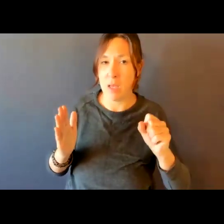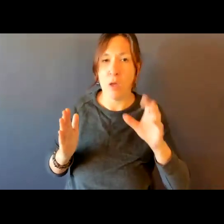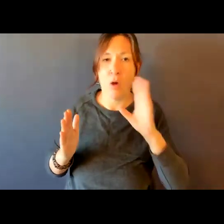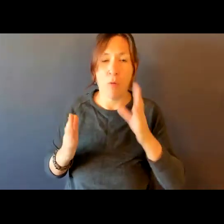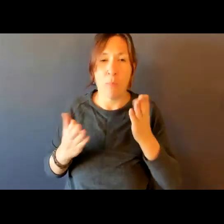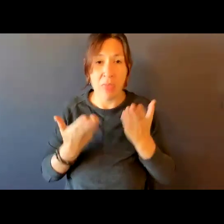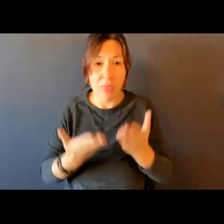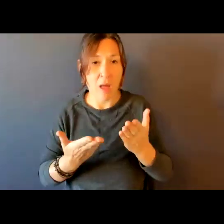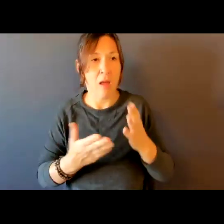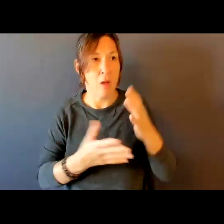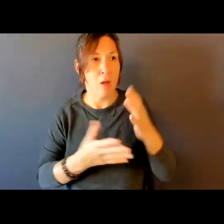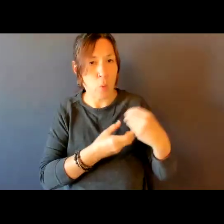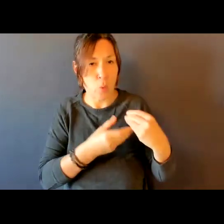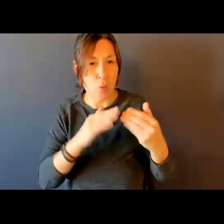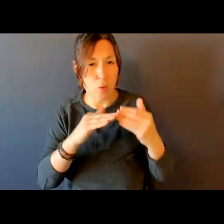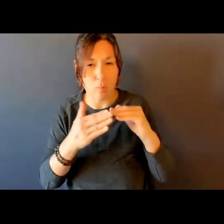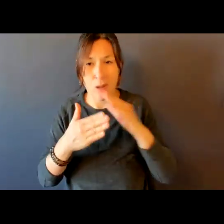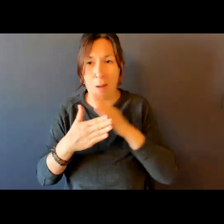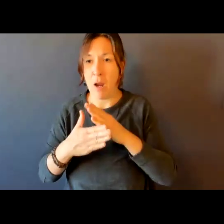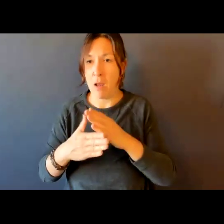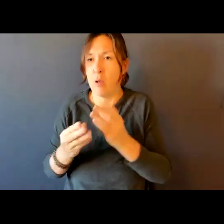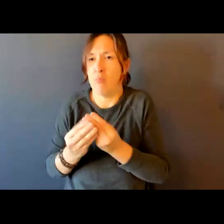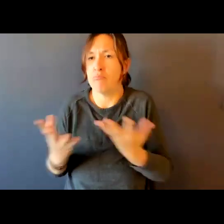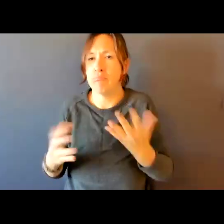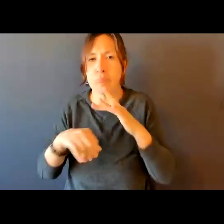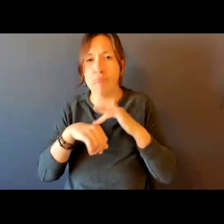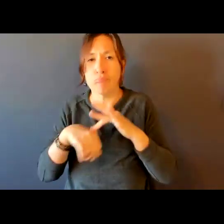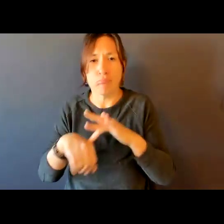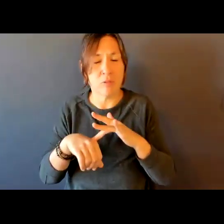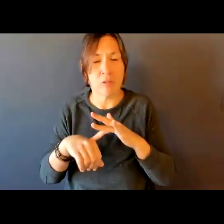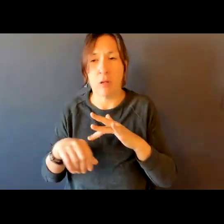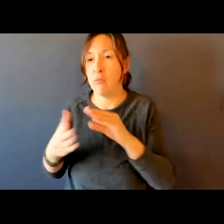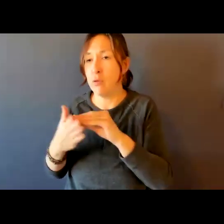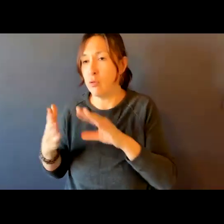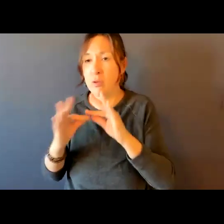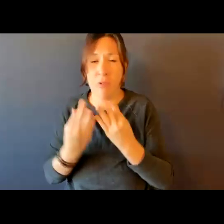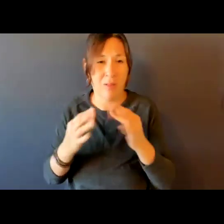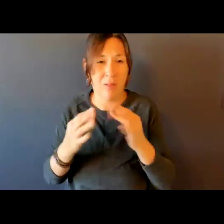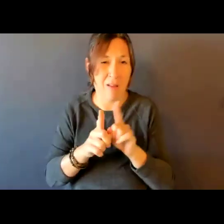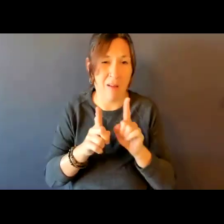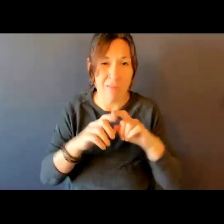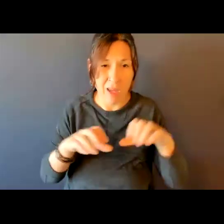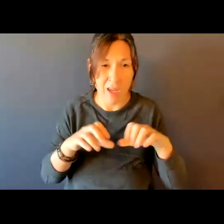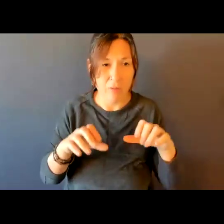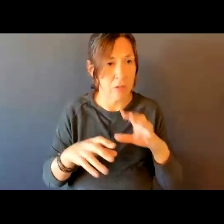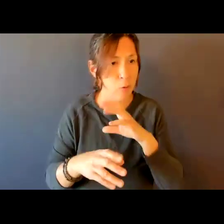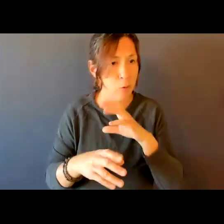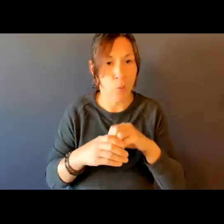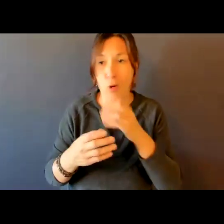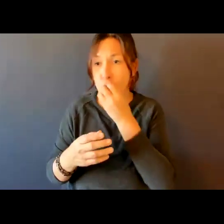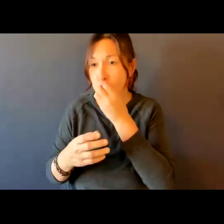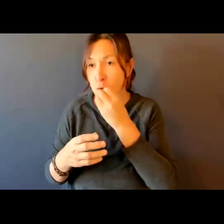valuable resources for students and families, as well as hands-on activities, food and